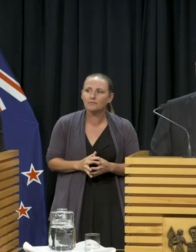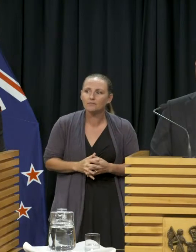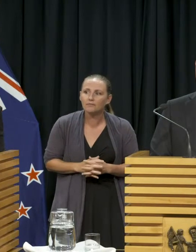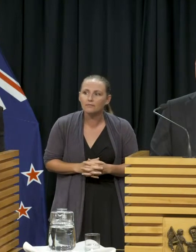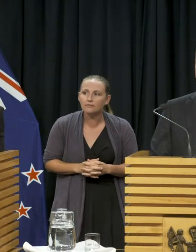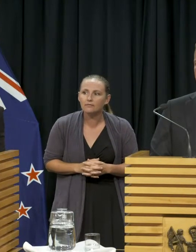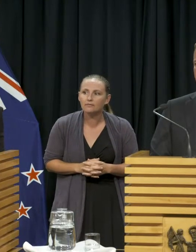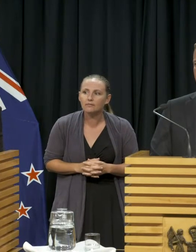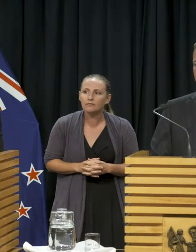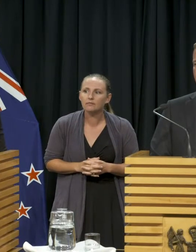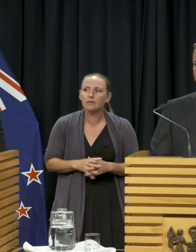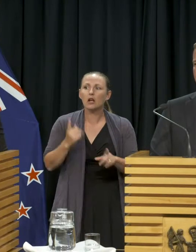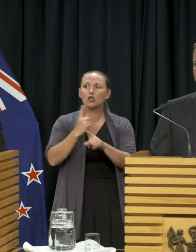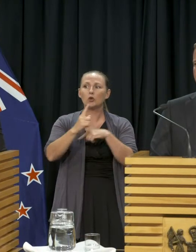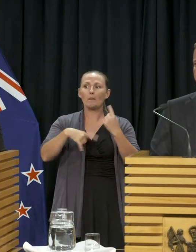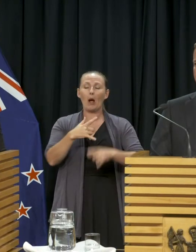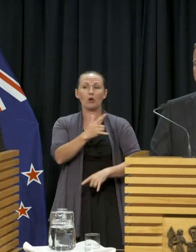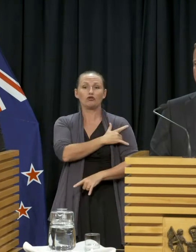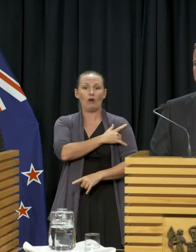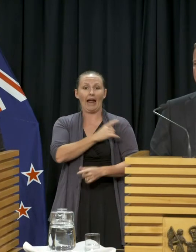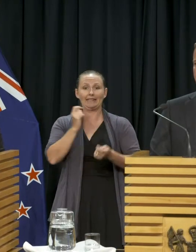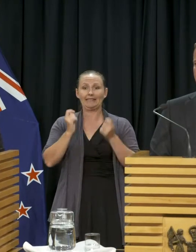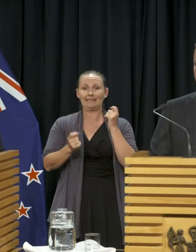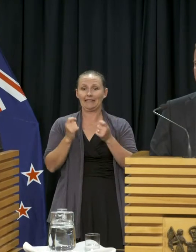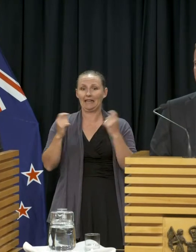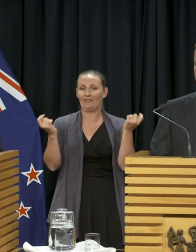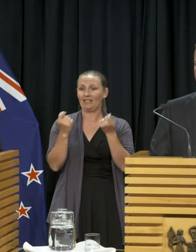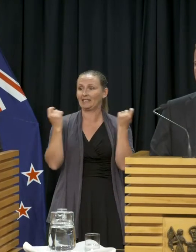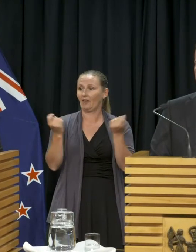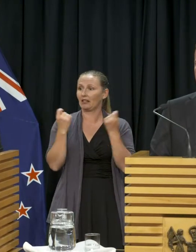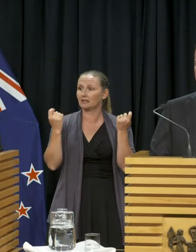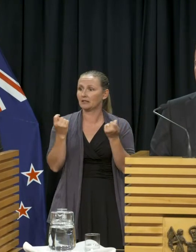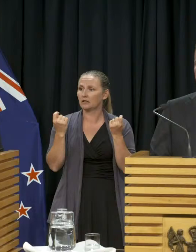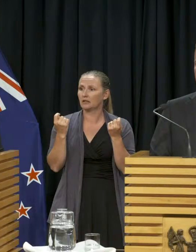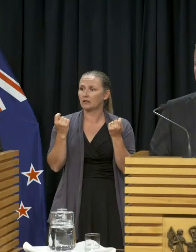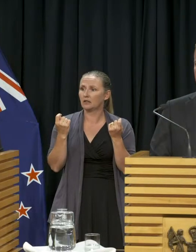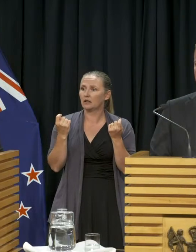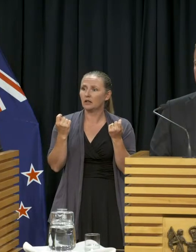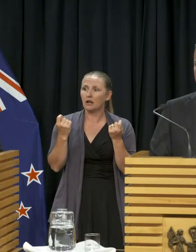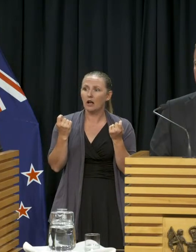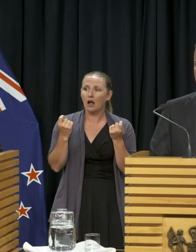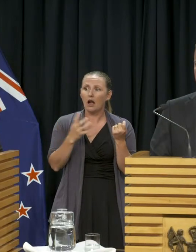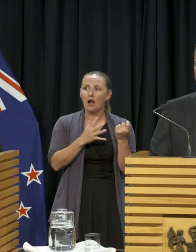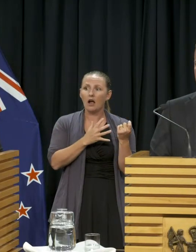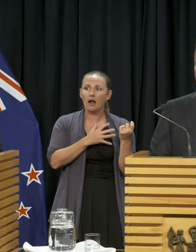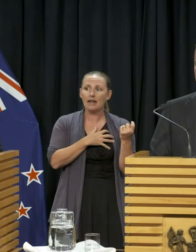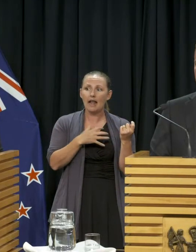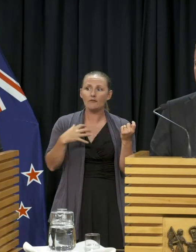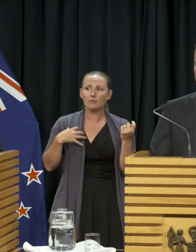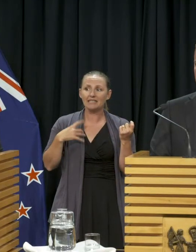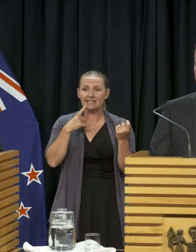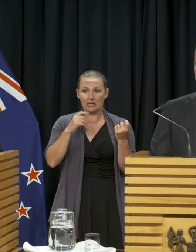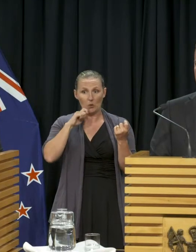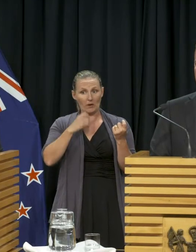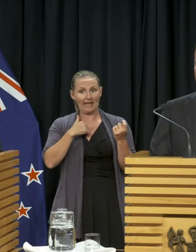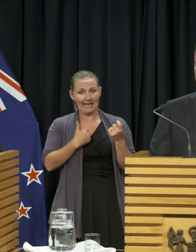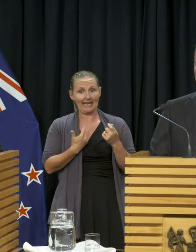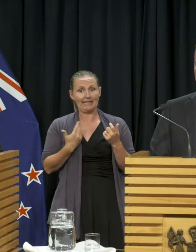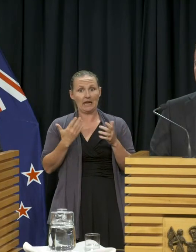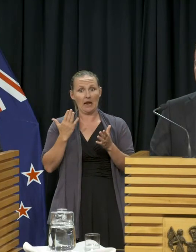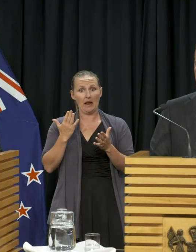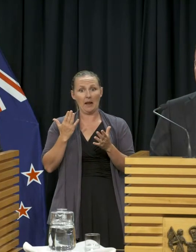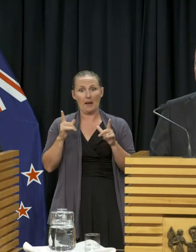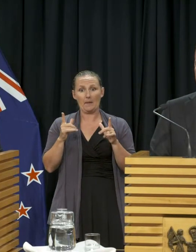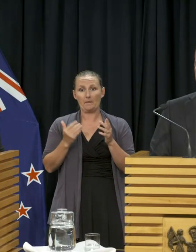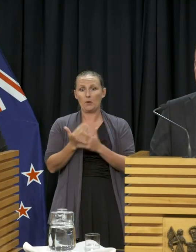On festival drug testing, you said the government indicated last week that you'd Yeah. made the new law permanent. The operators weren't actually able to be